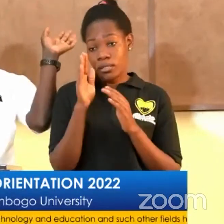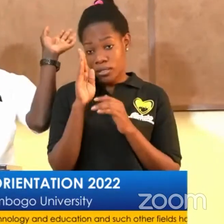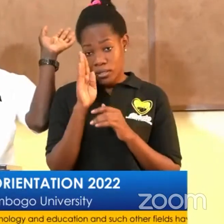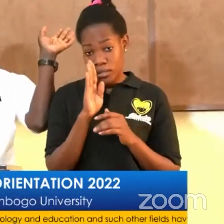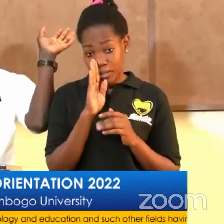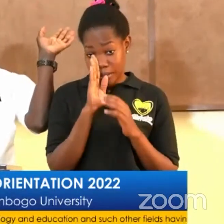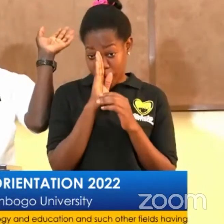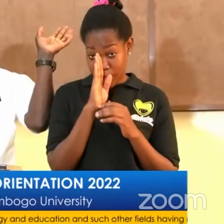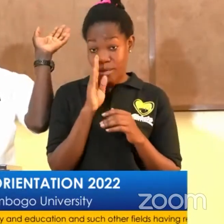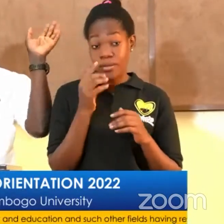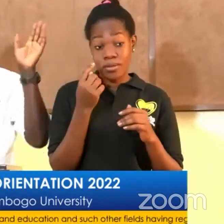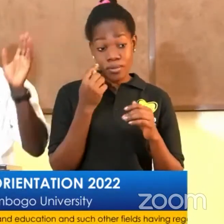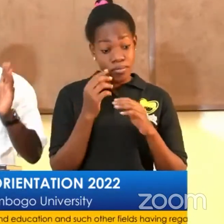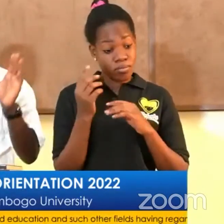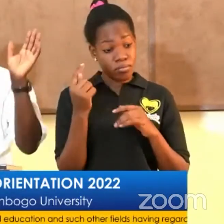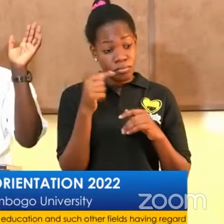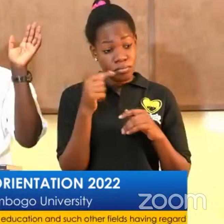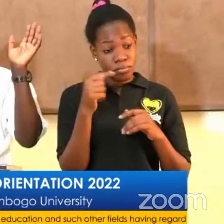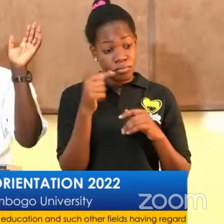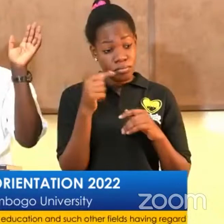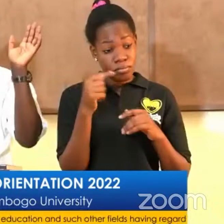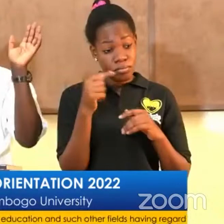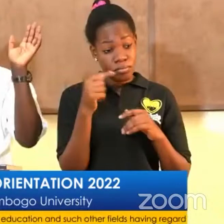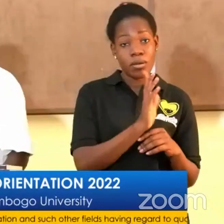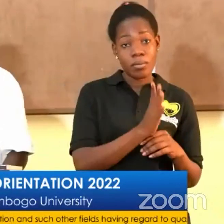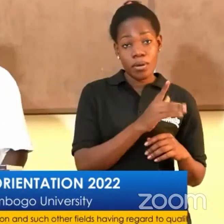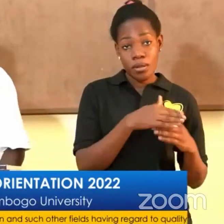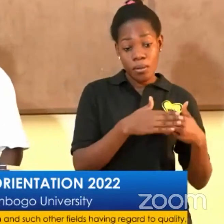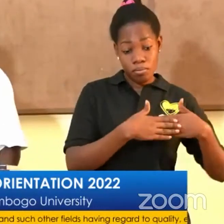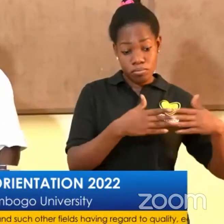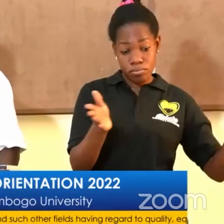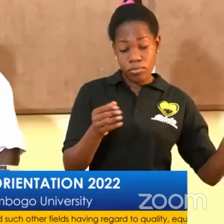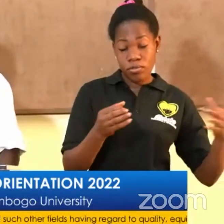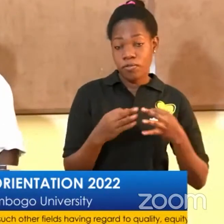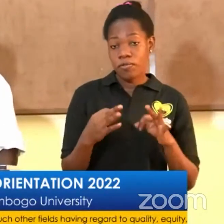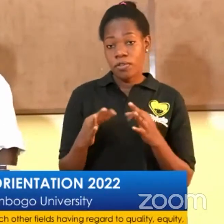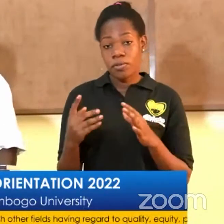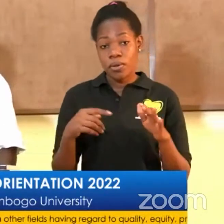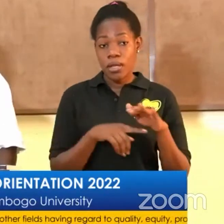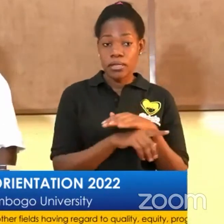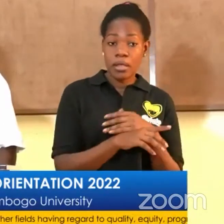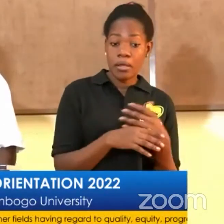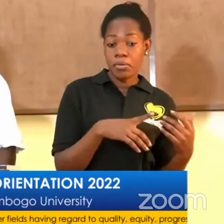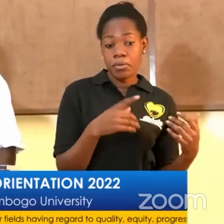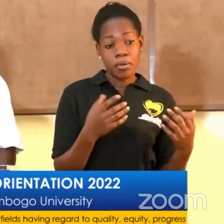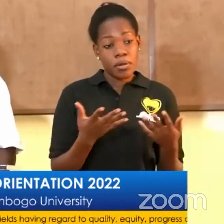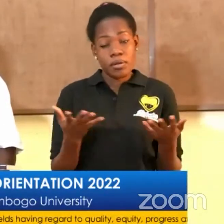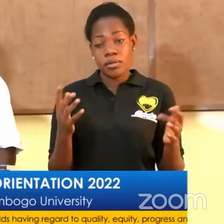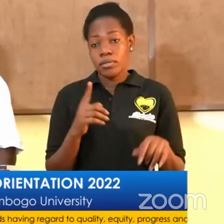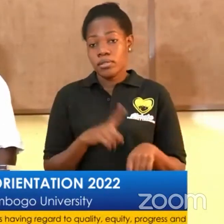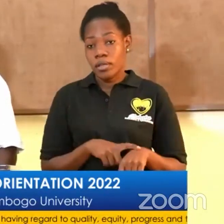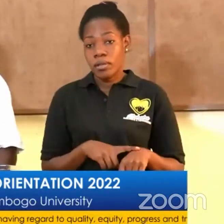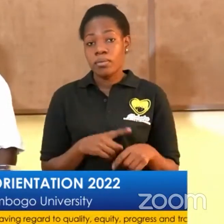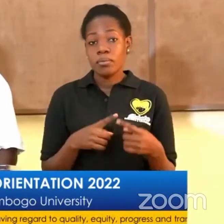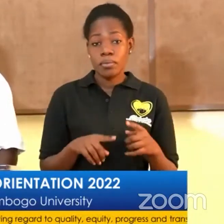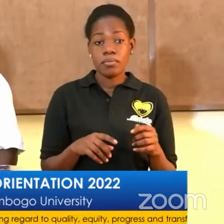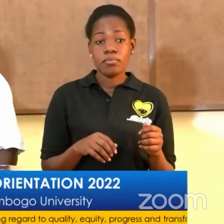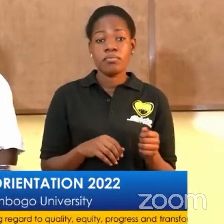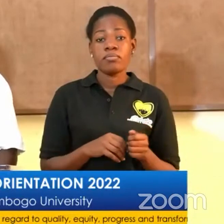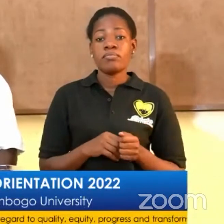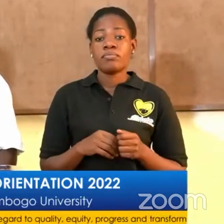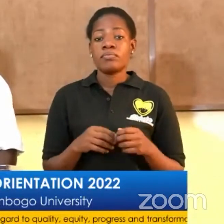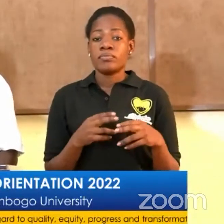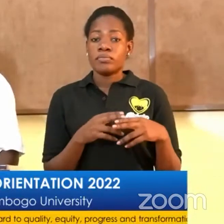wide open for you, and you are free to enter and leave when you feel like leaving, so long as it's before the closing